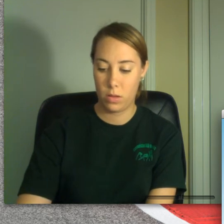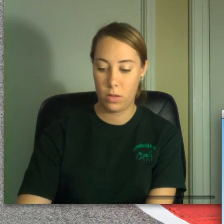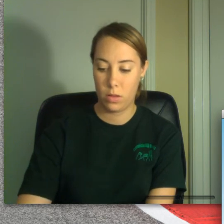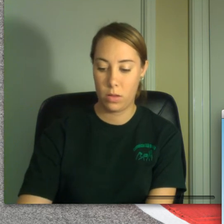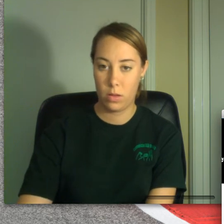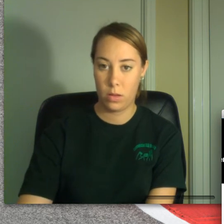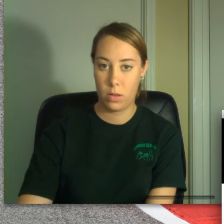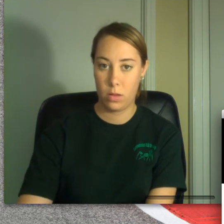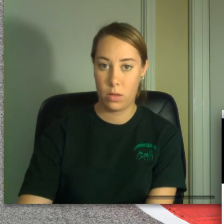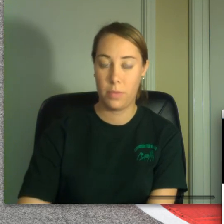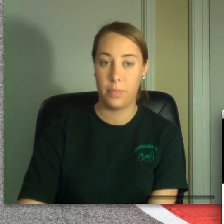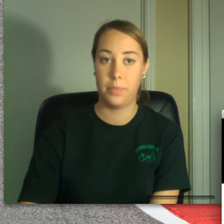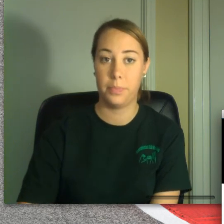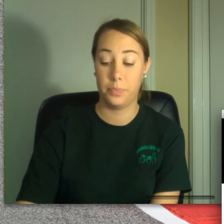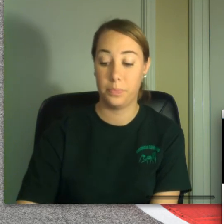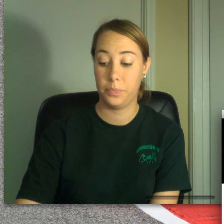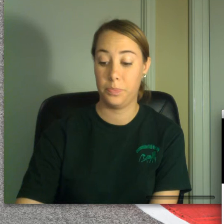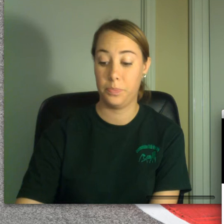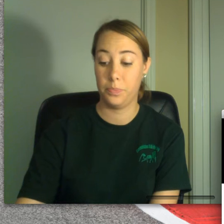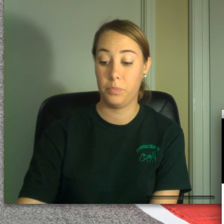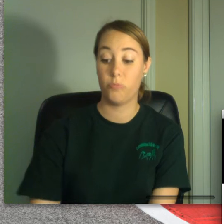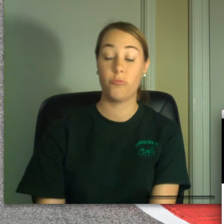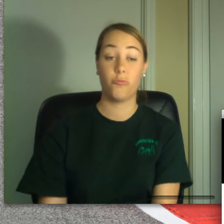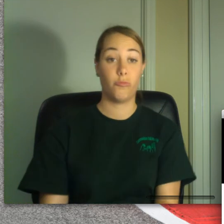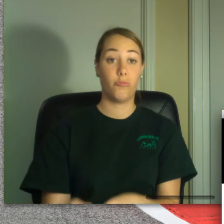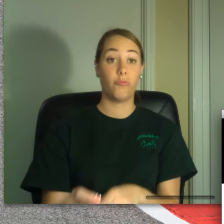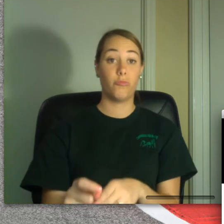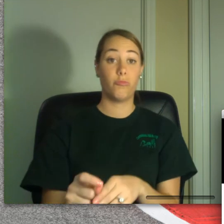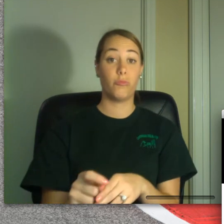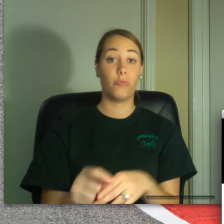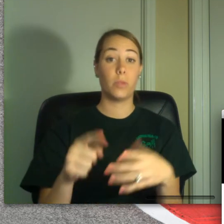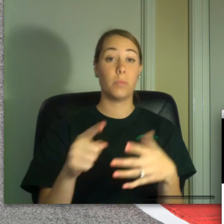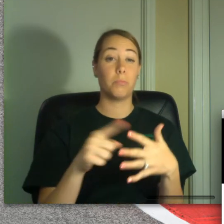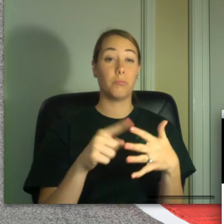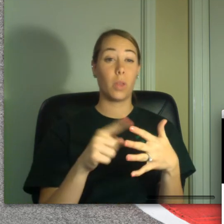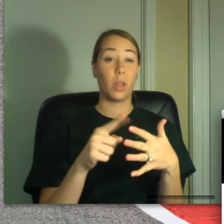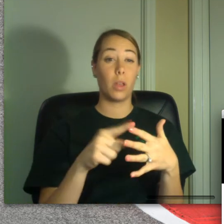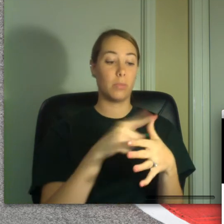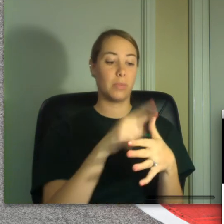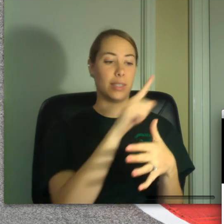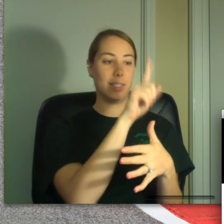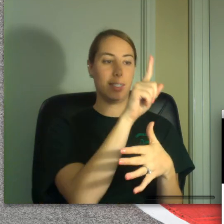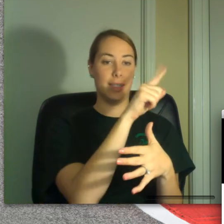stomata.